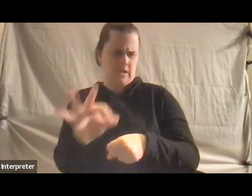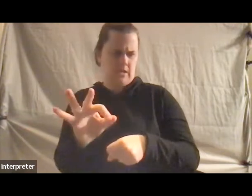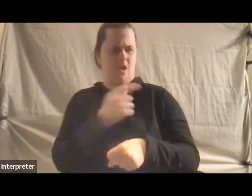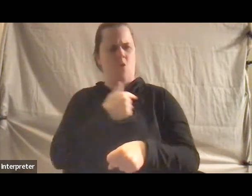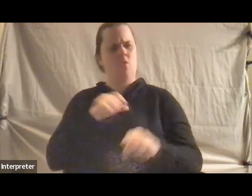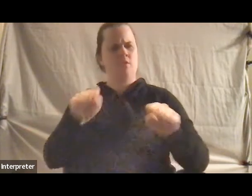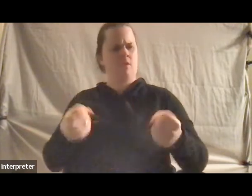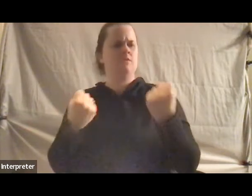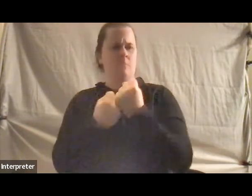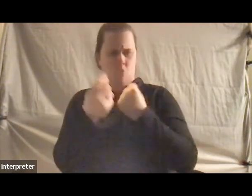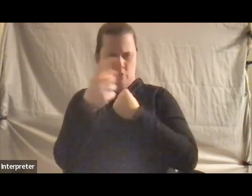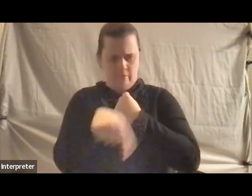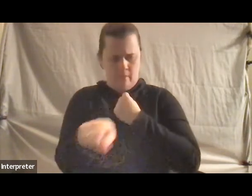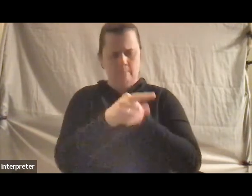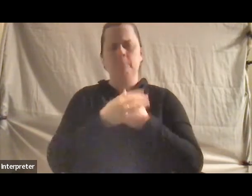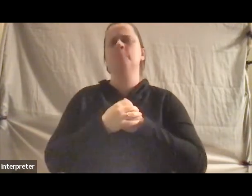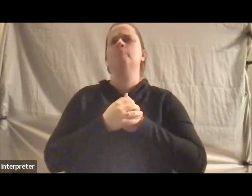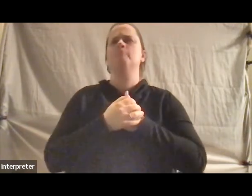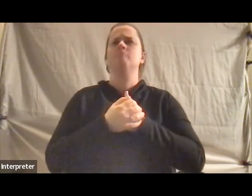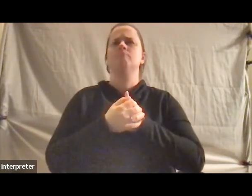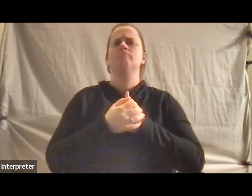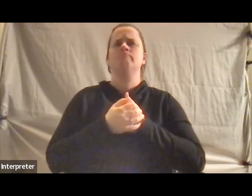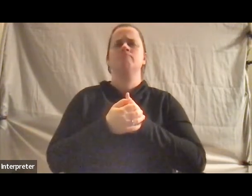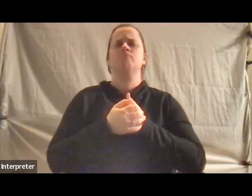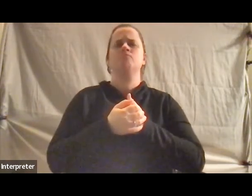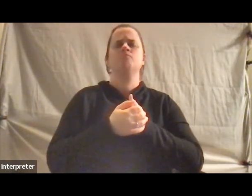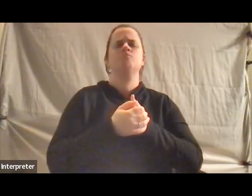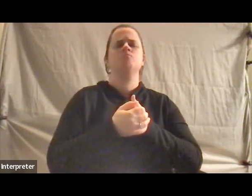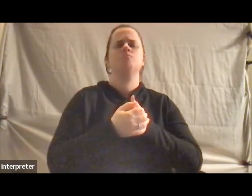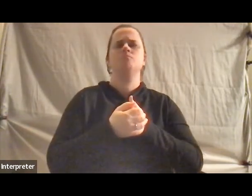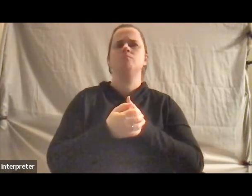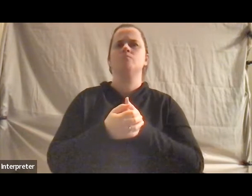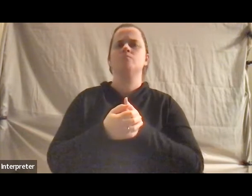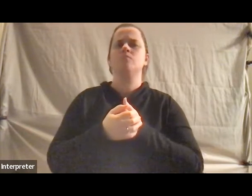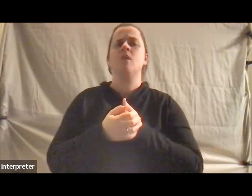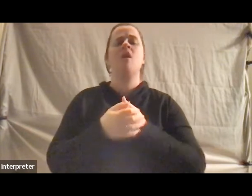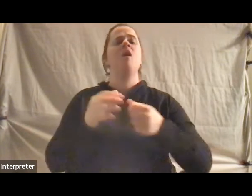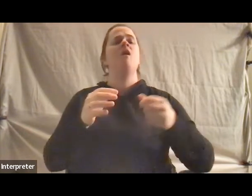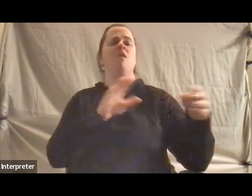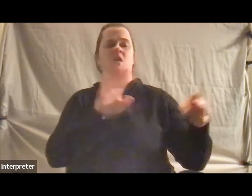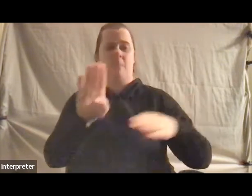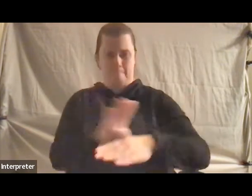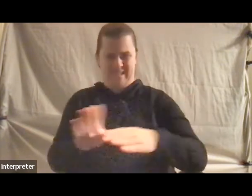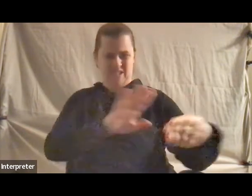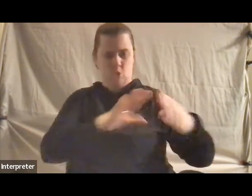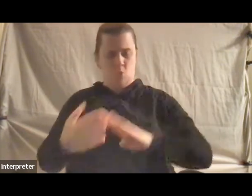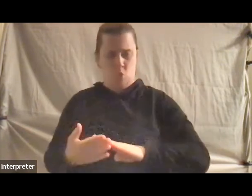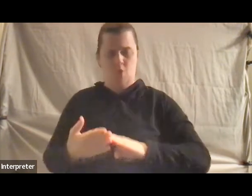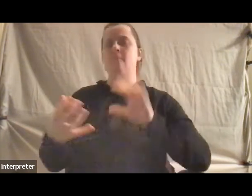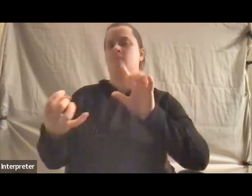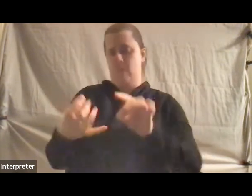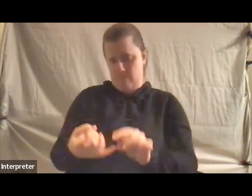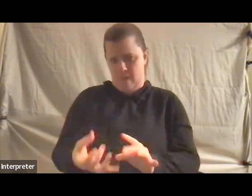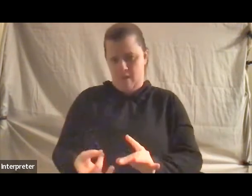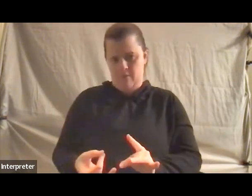them. By listening to the many voices of the business community, these partnerships will inform and ensure that